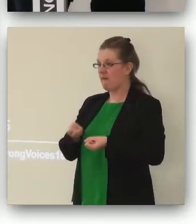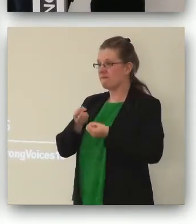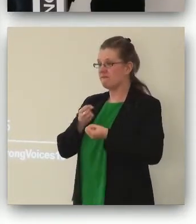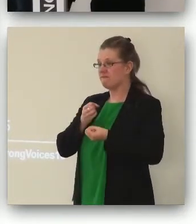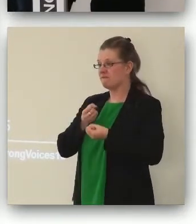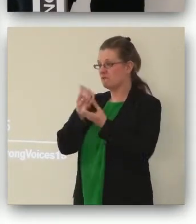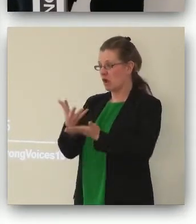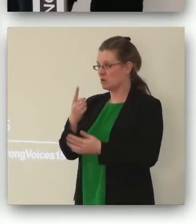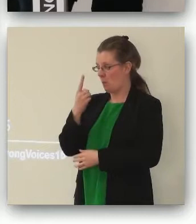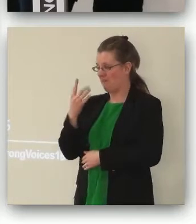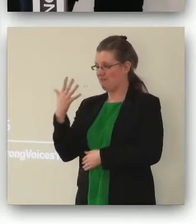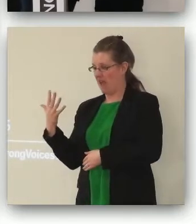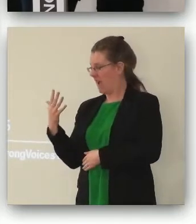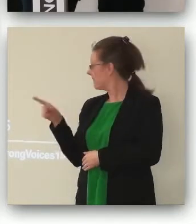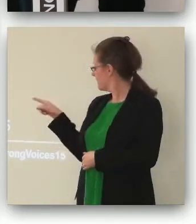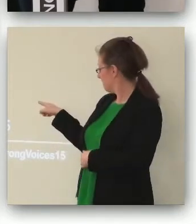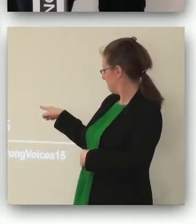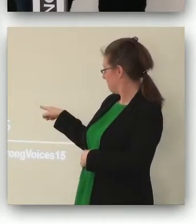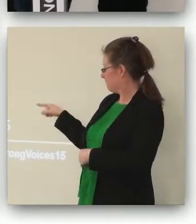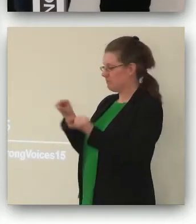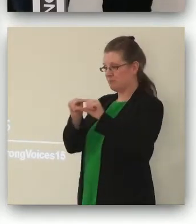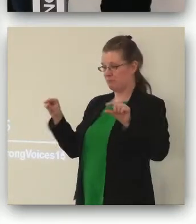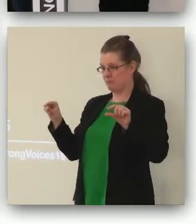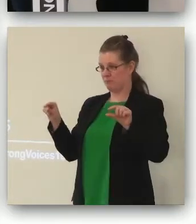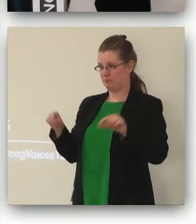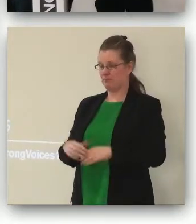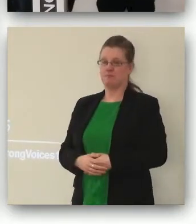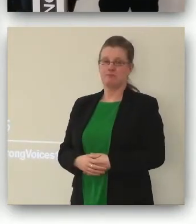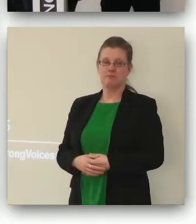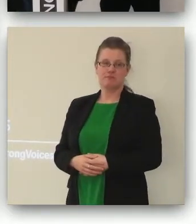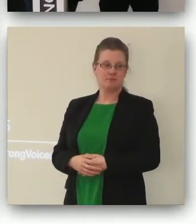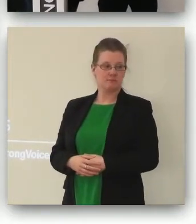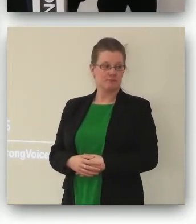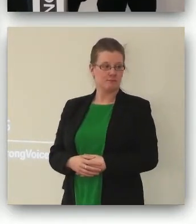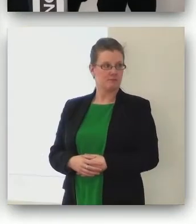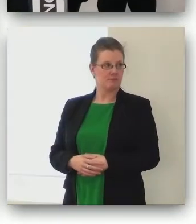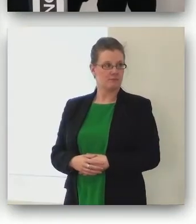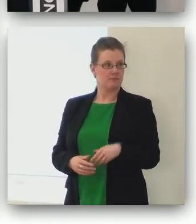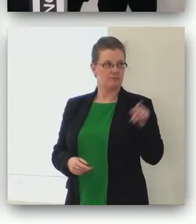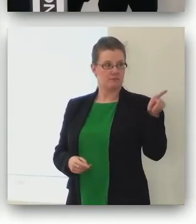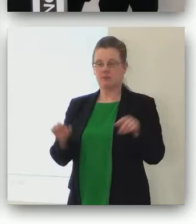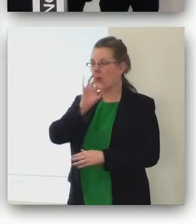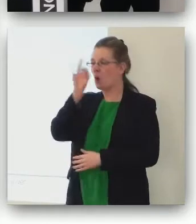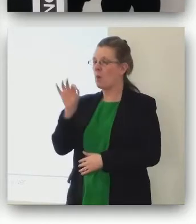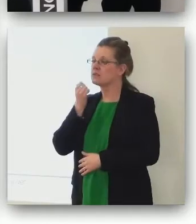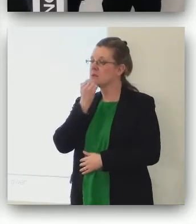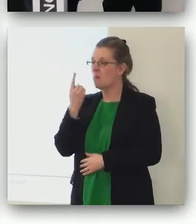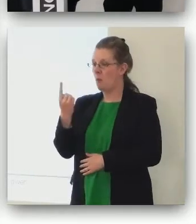Okay, I think we could probably make a start with our first question. Fantastic. So, question number